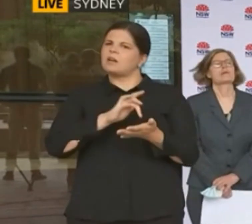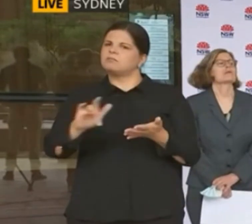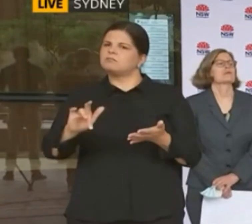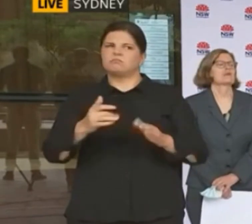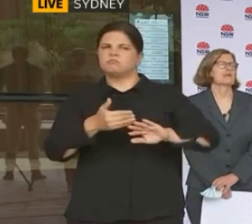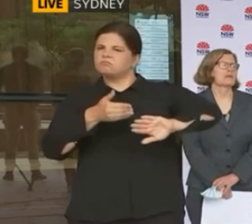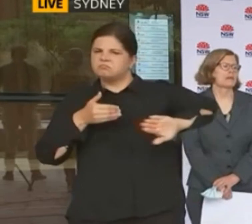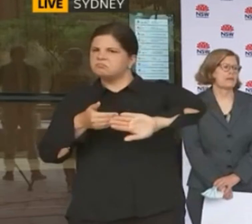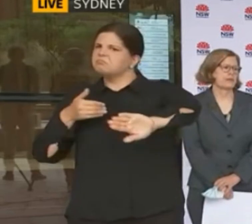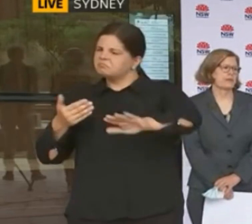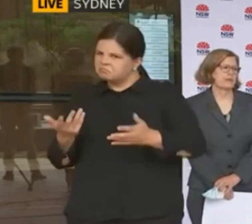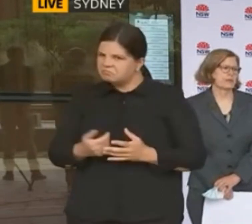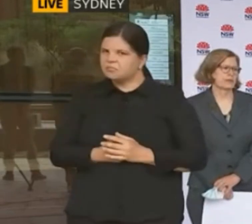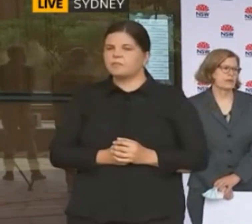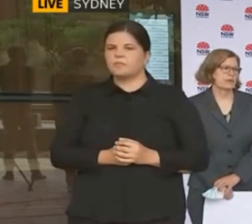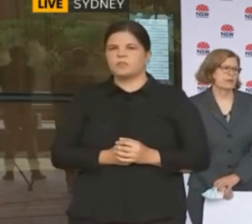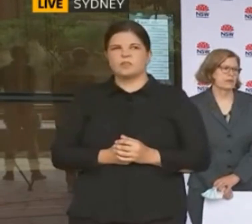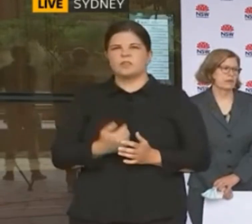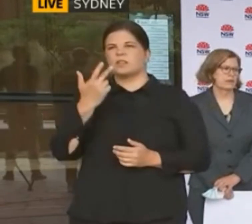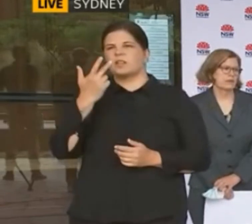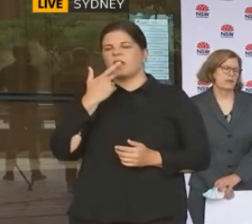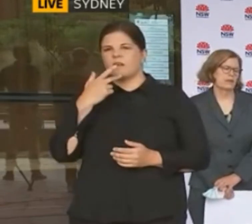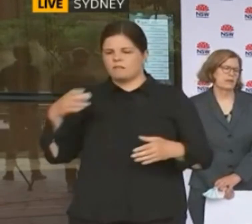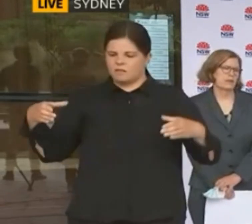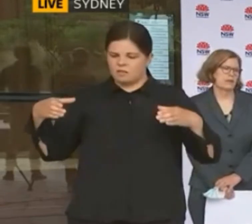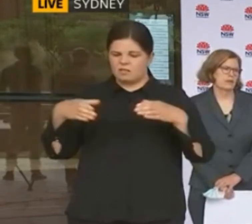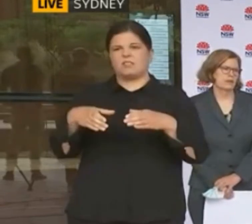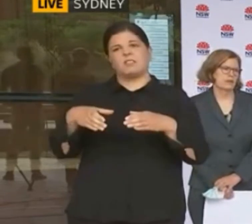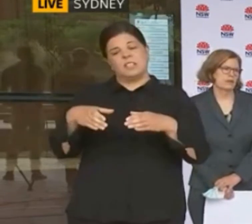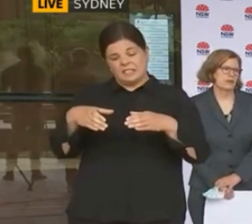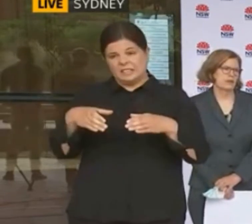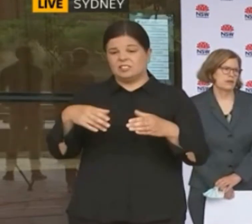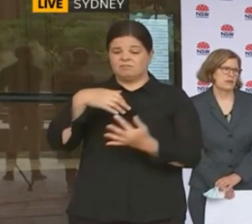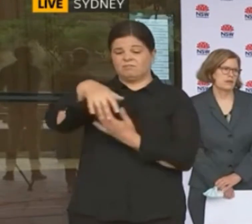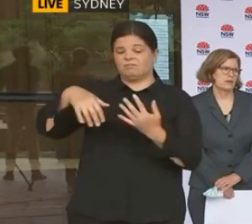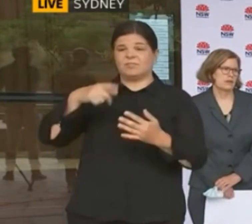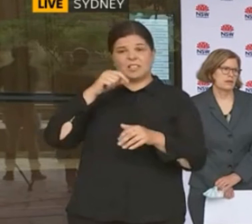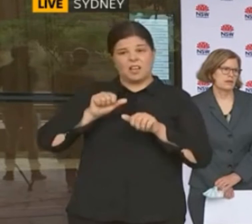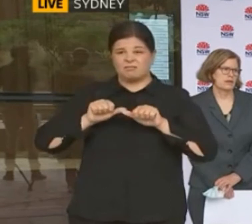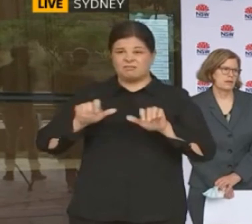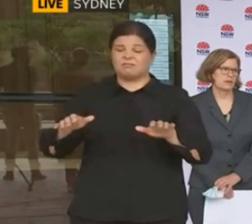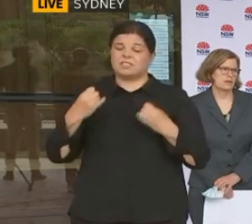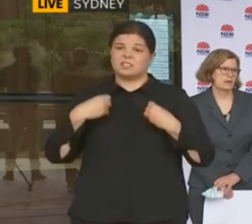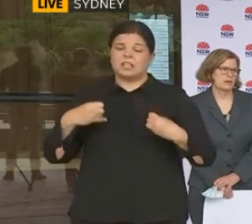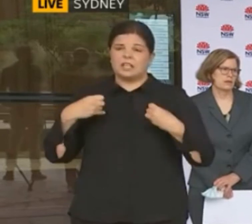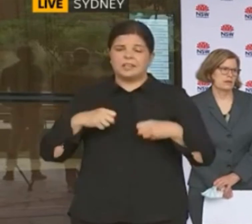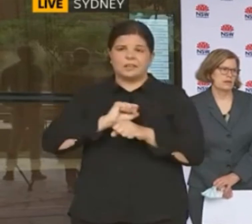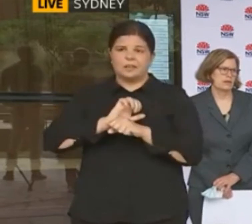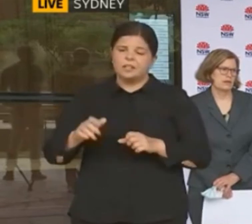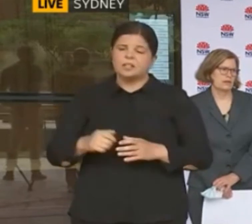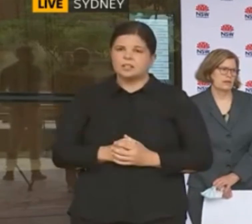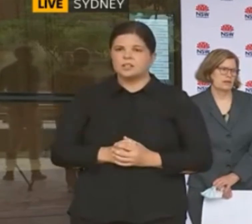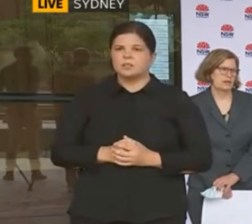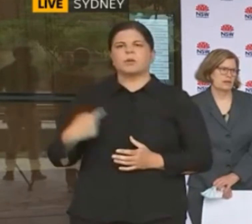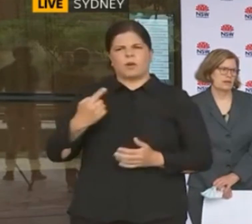by acting inappropriately, by gathering in ways that could cause them harm. So we'll have